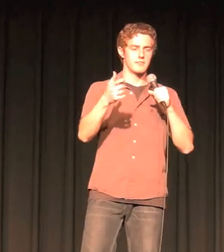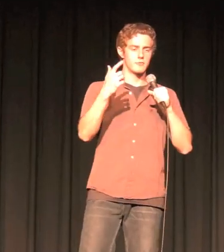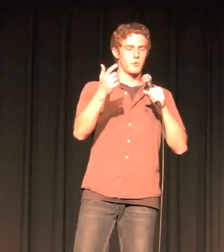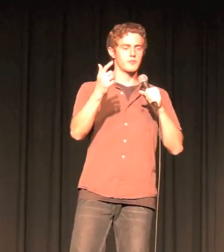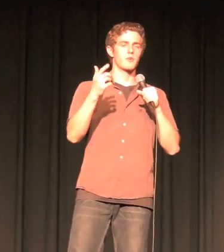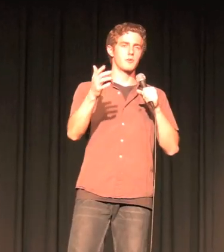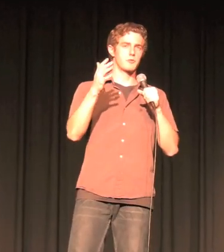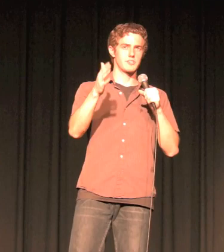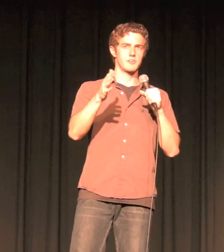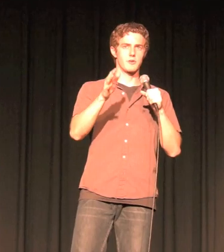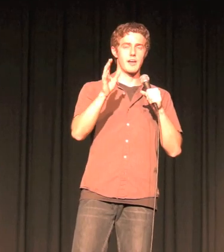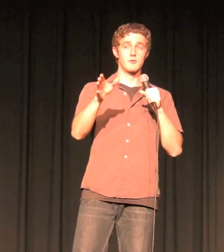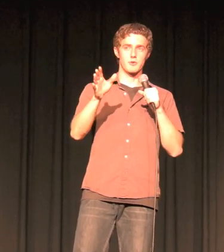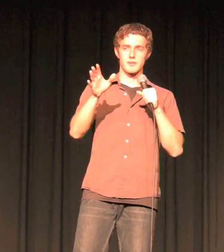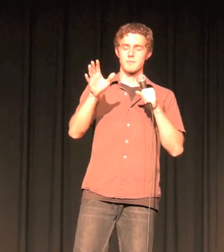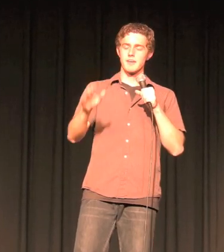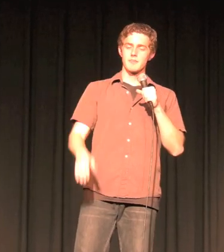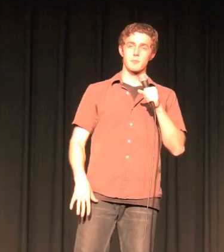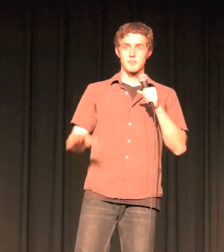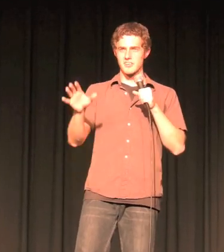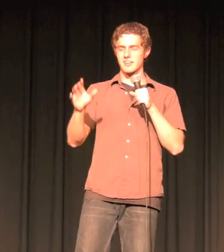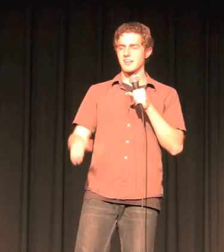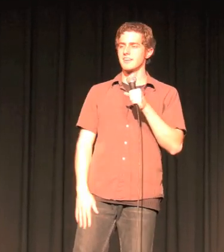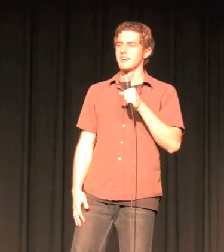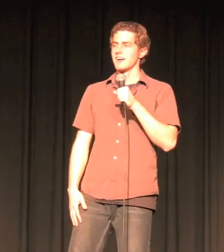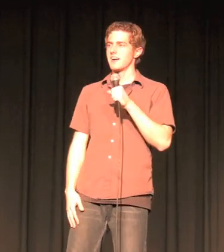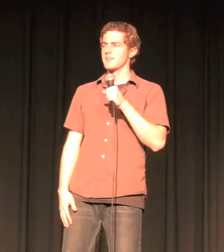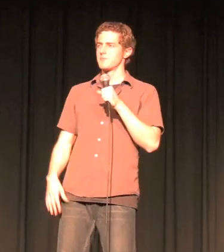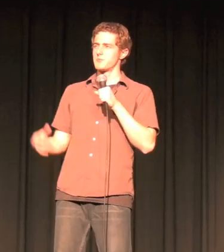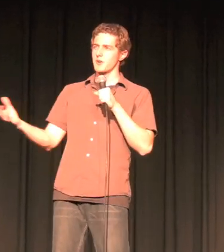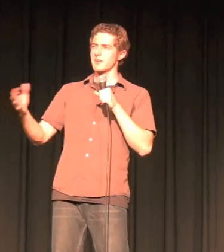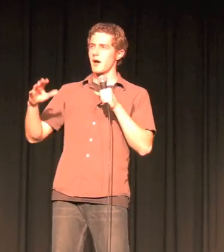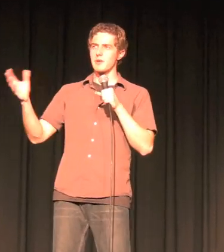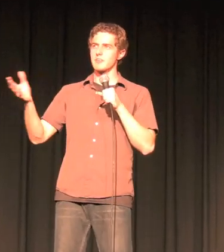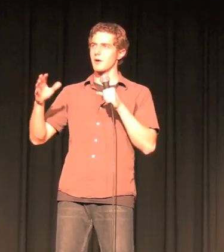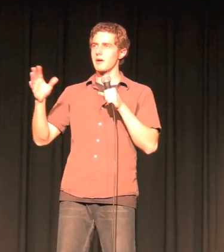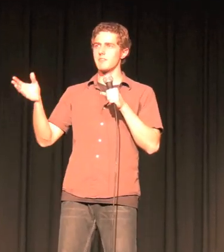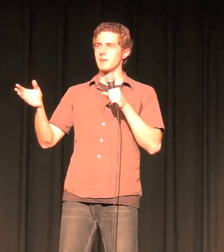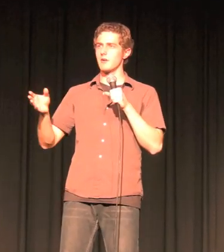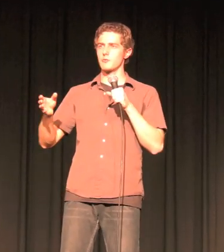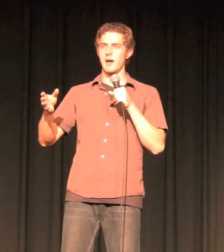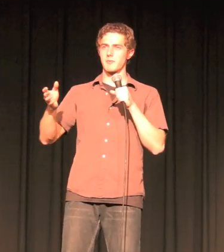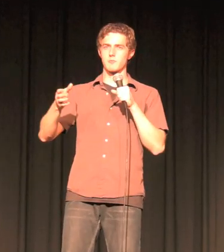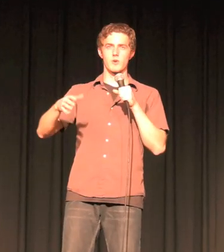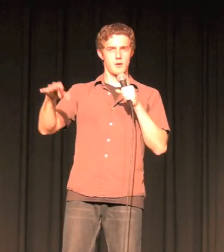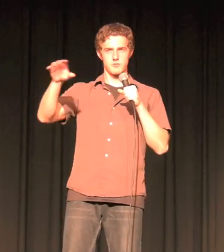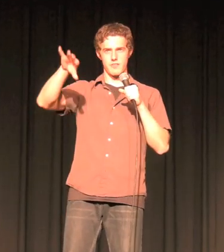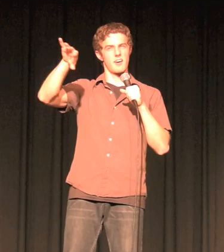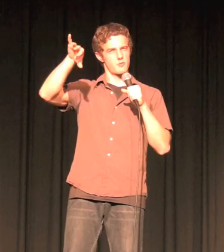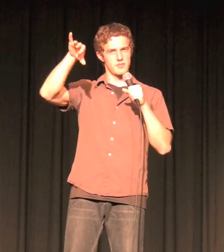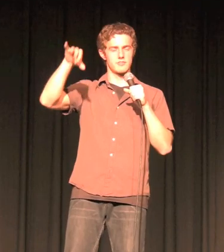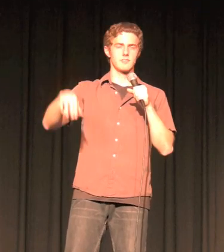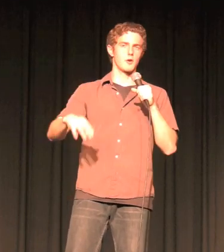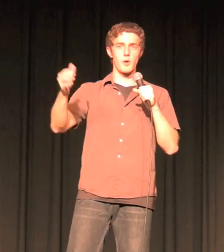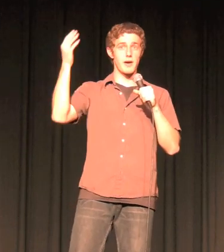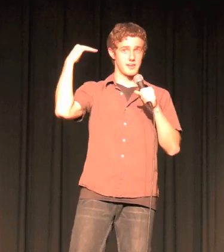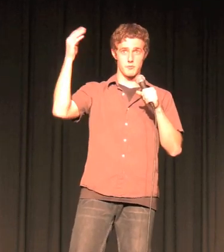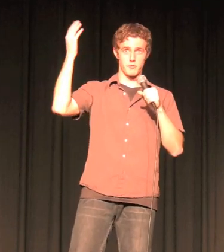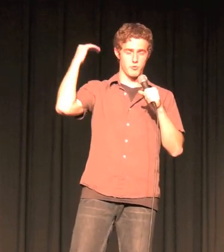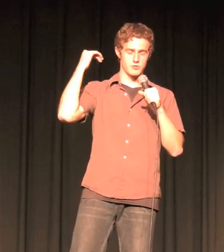this one girl in particular, Adrian, from Kentucky, started commenting on my videos back when I was in the hundreds, you know, way back even before